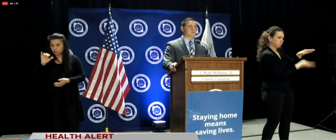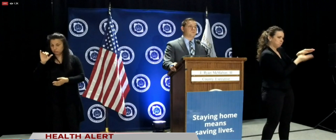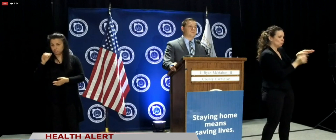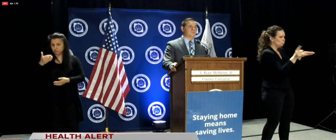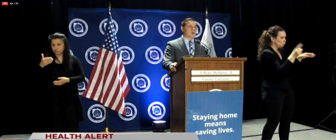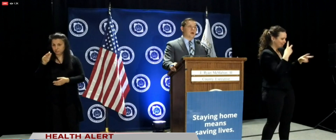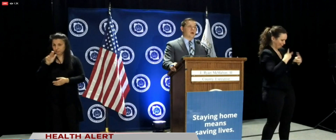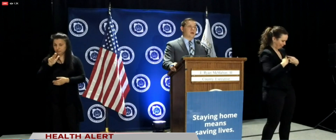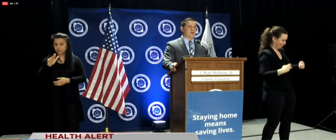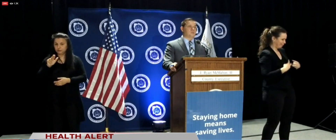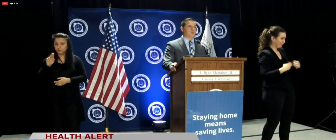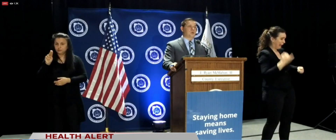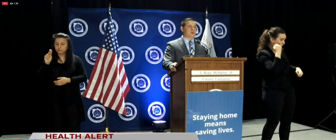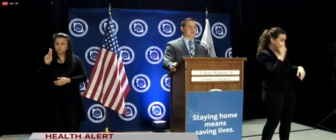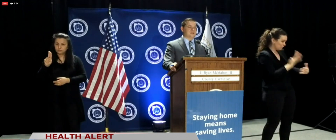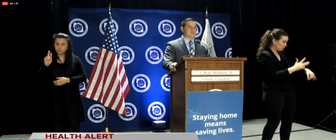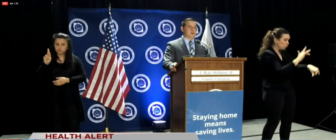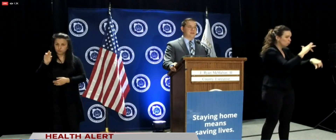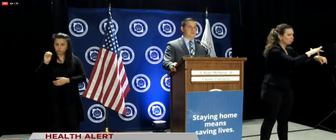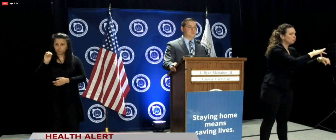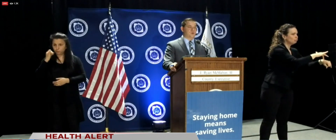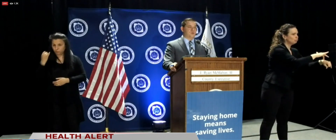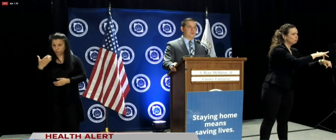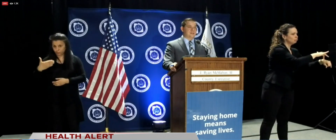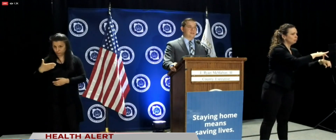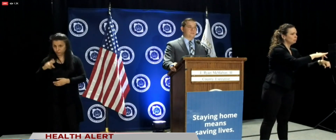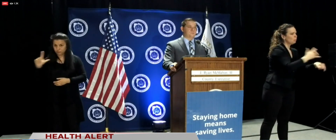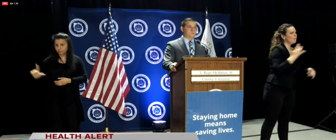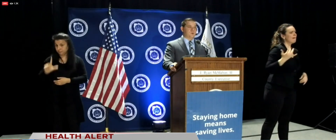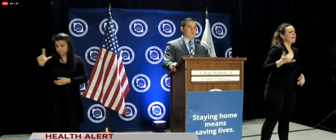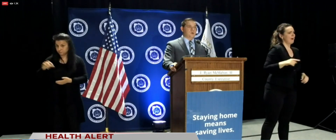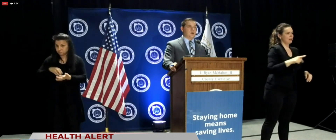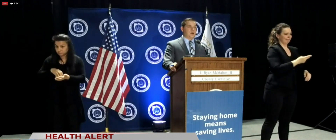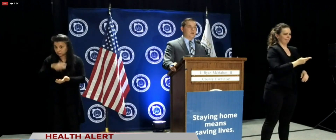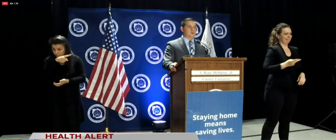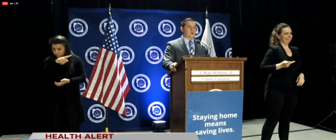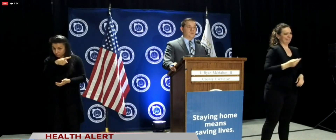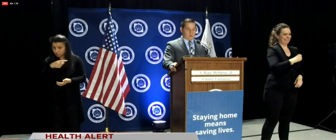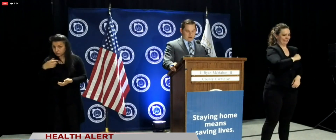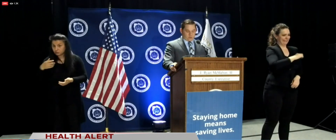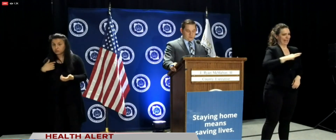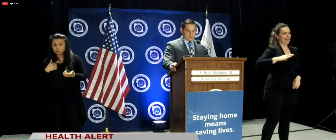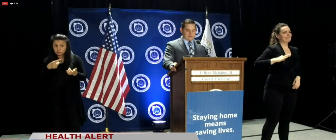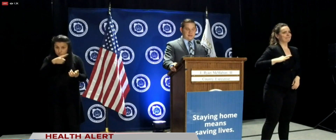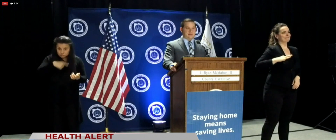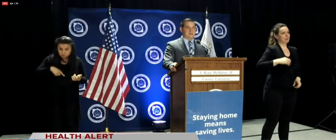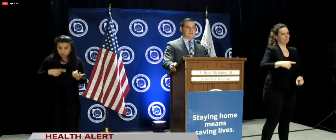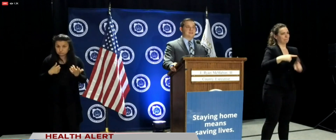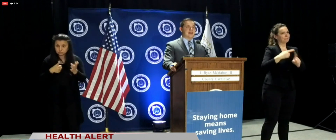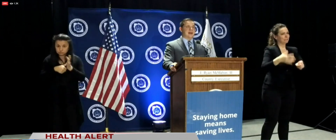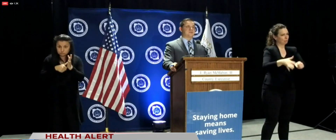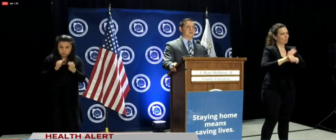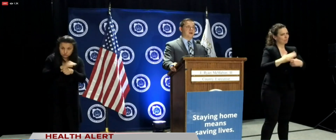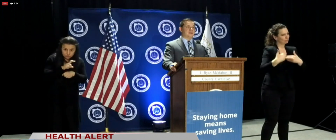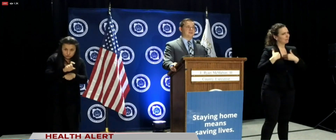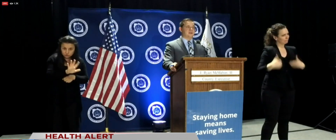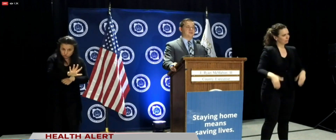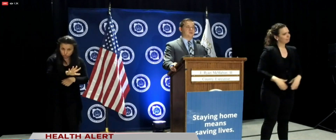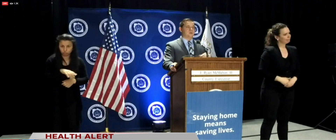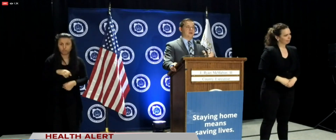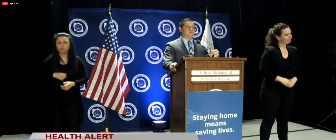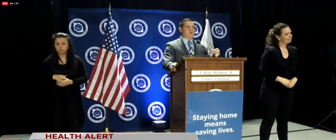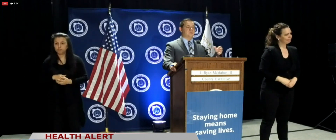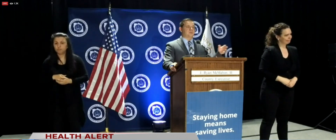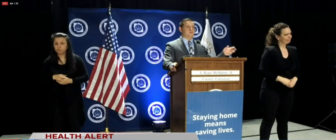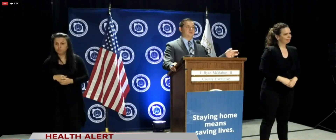symptoms. An employee there tested positive with COVID-19. So why are we saying this? There's gaps in our